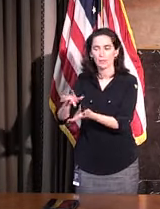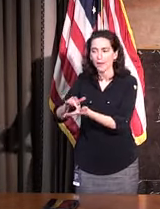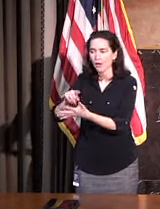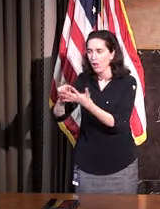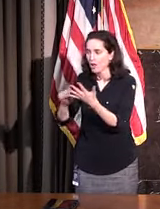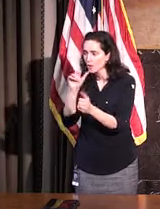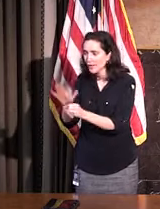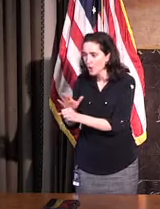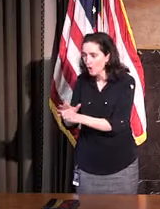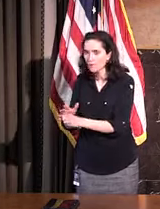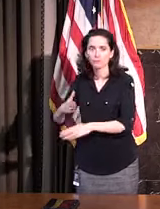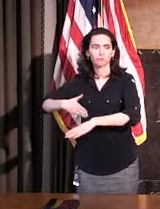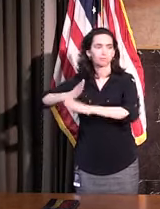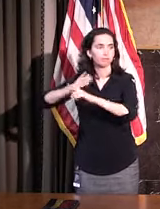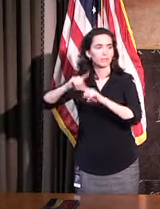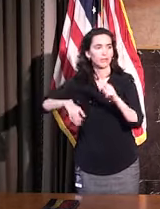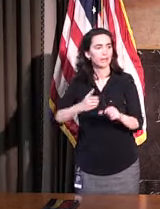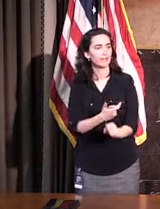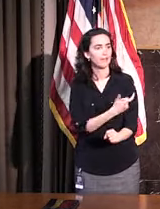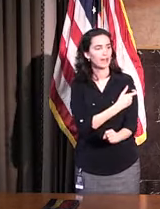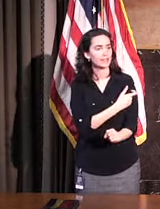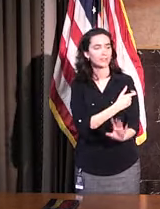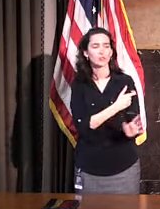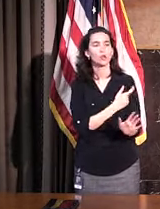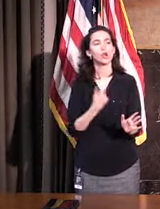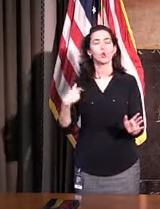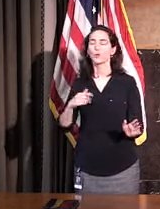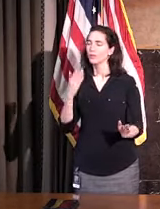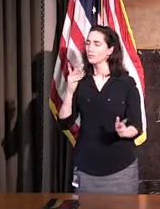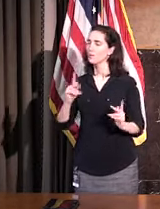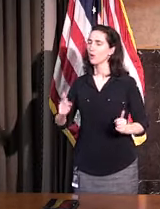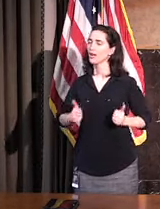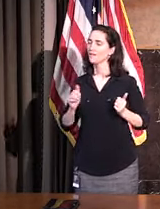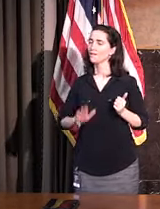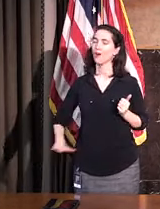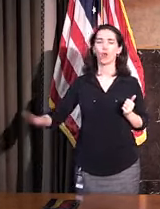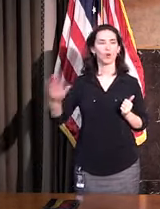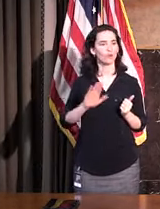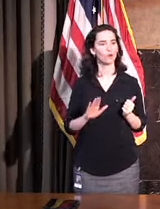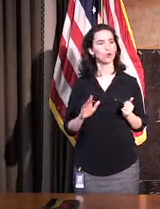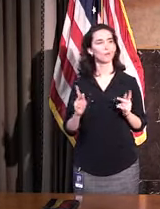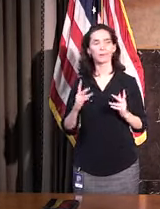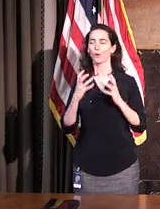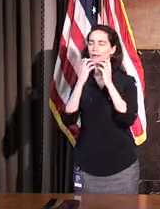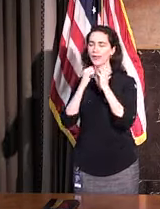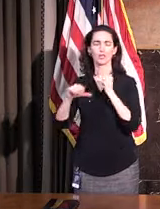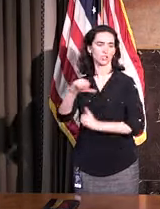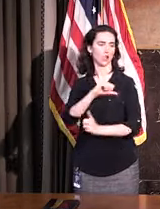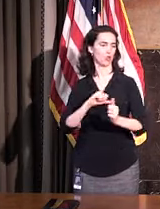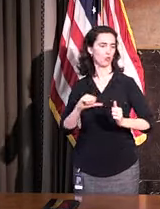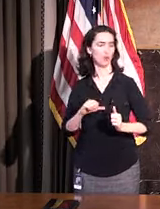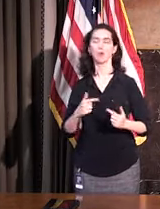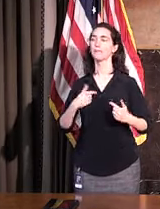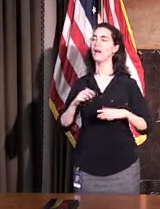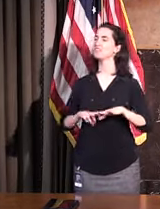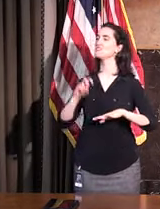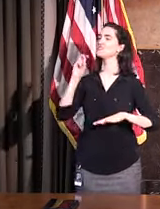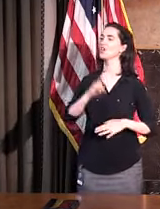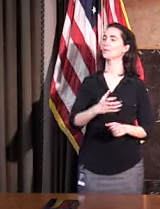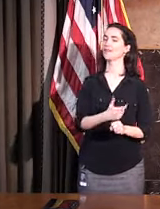But we want Louisianans to be good neighbors, and that means you don't get the vaccine before you're eligible for it. And certainly that's